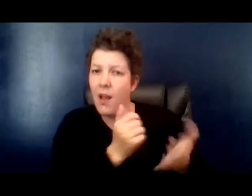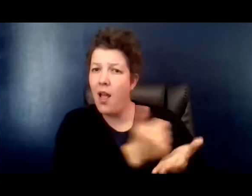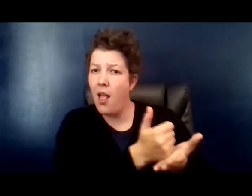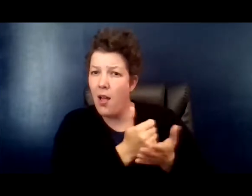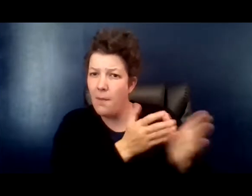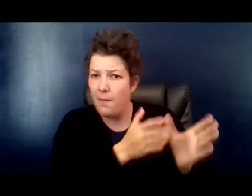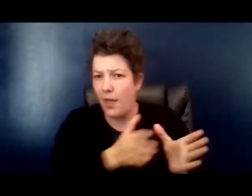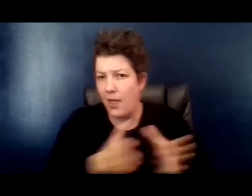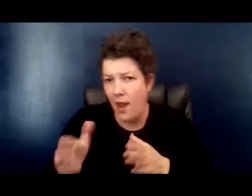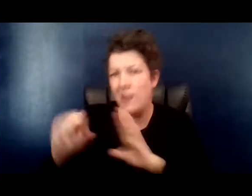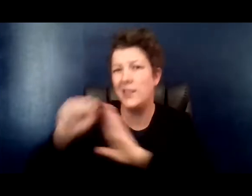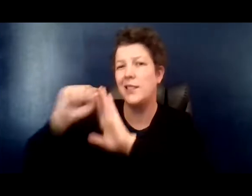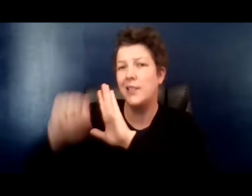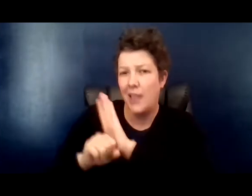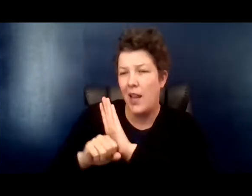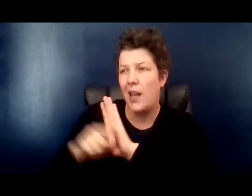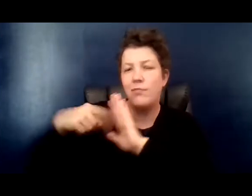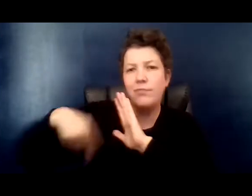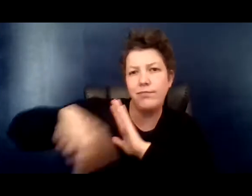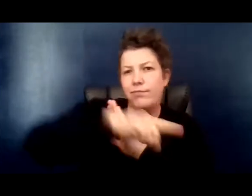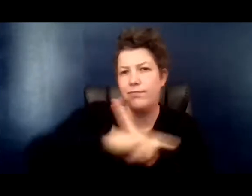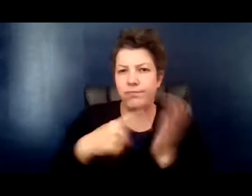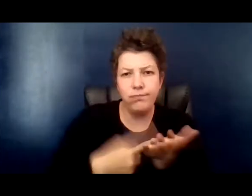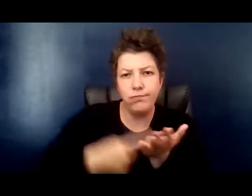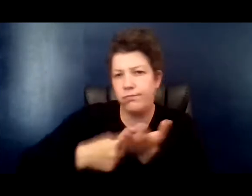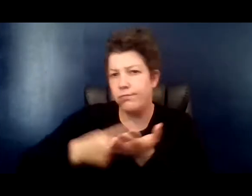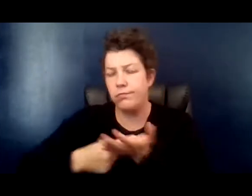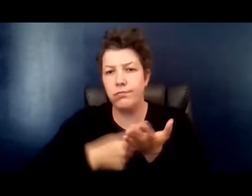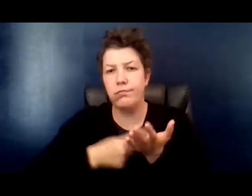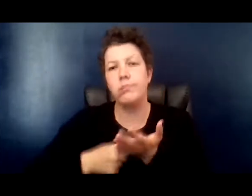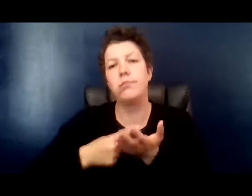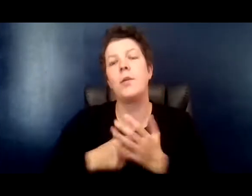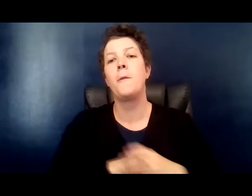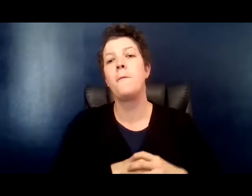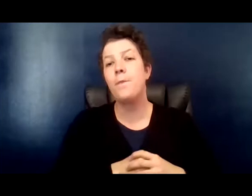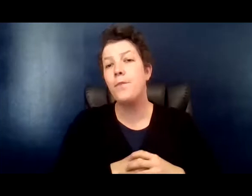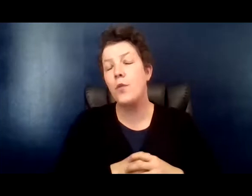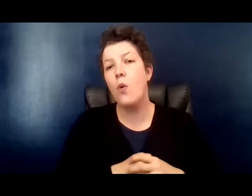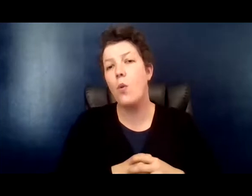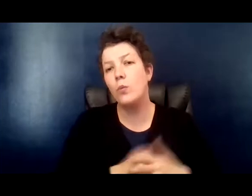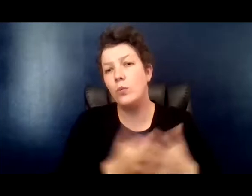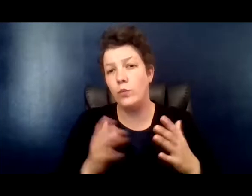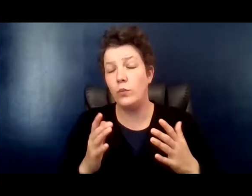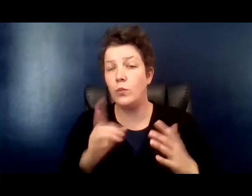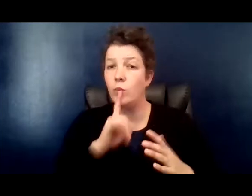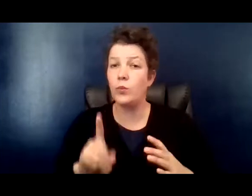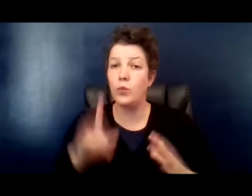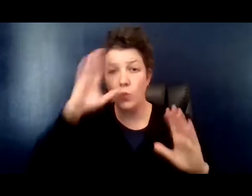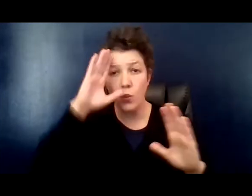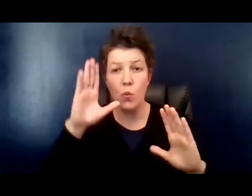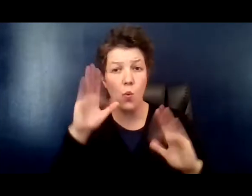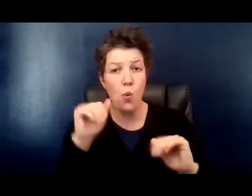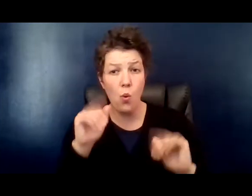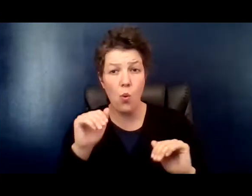health departments, but we have our own. Gives us a lot more flexibility. So, you know, what we hope to see and we want to